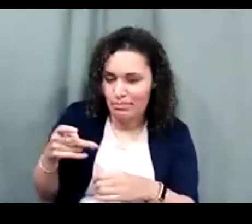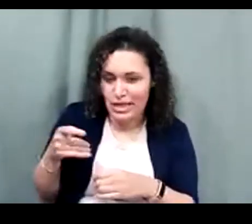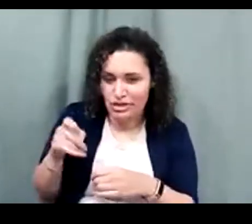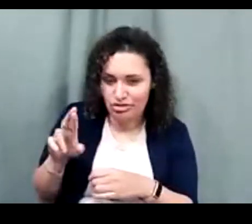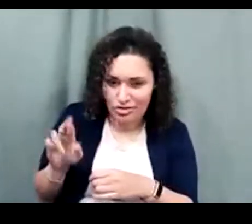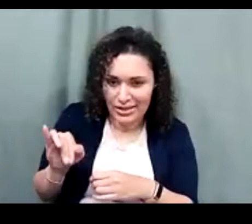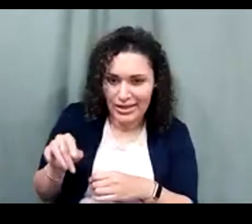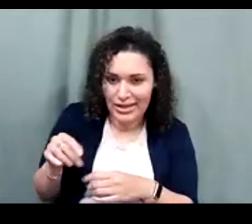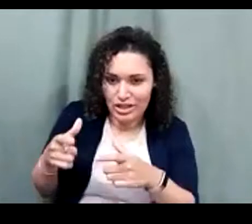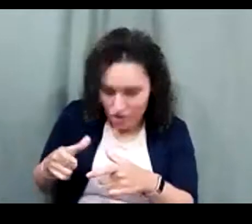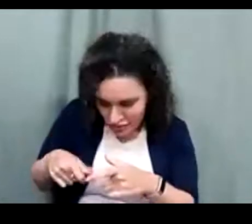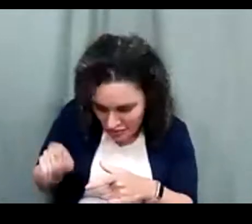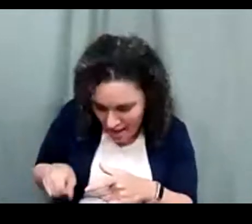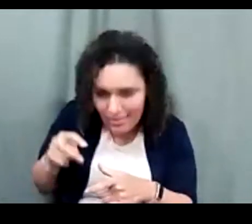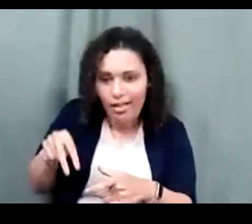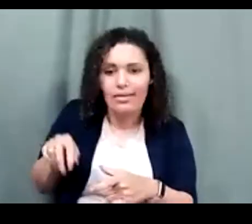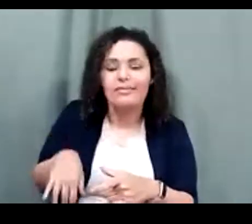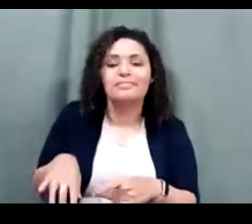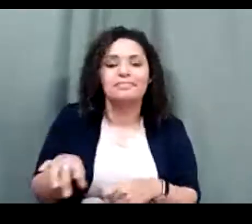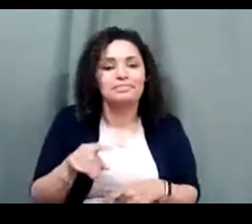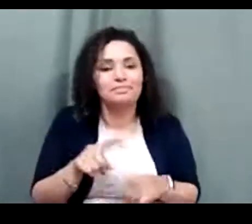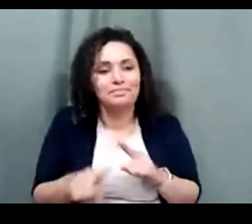We'll get back to that.